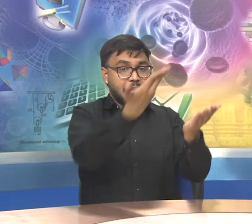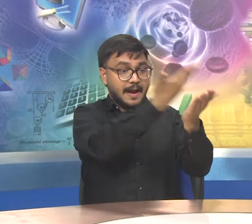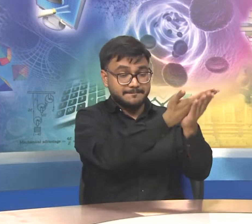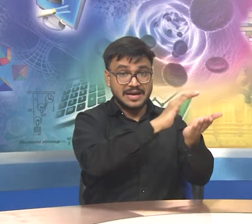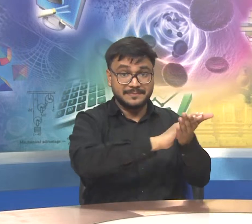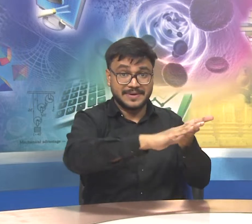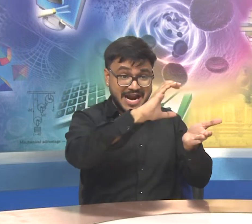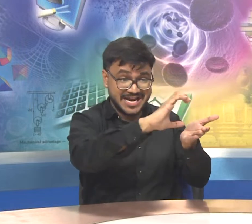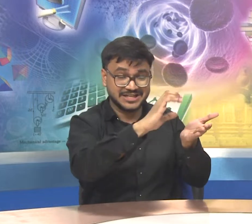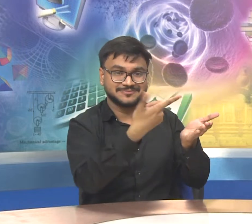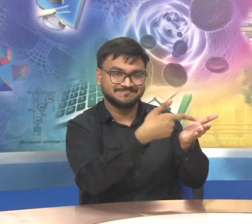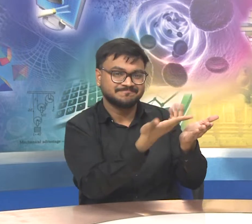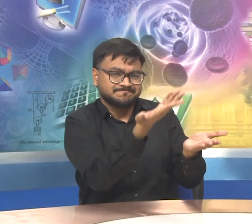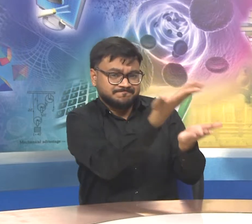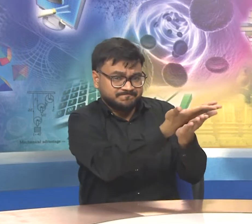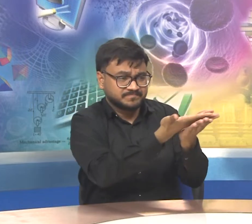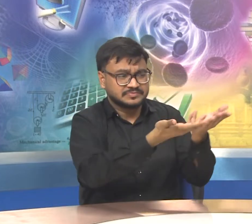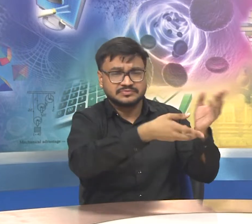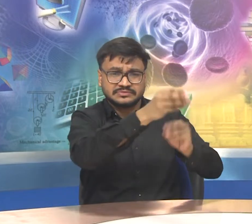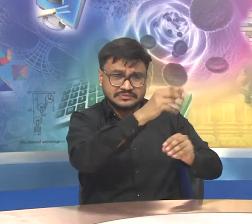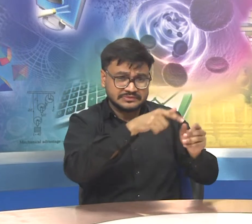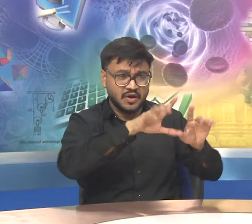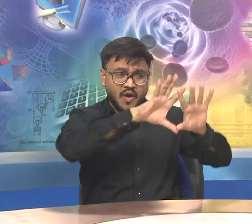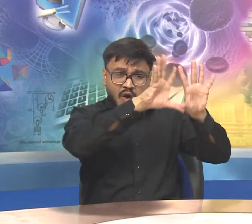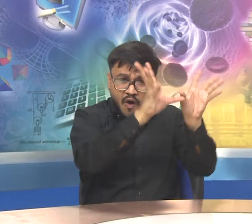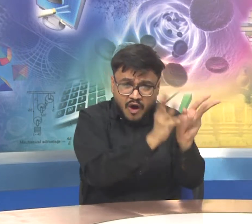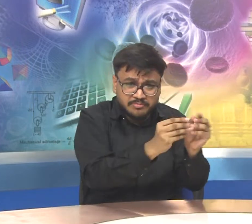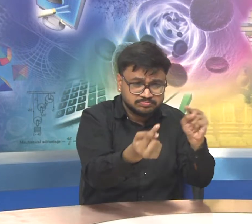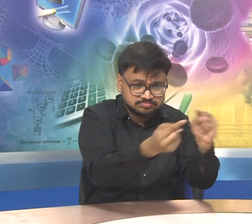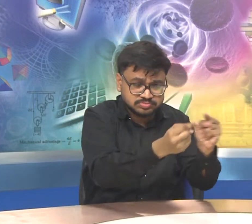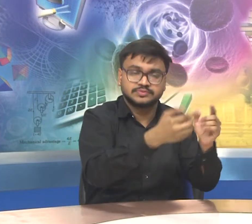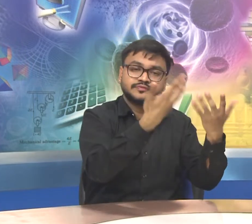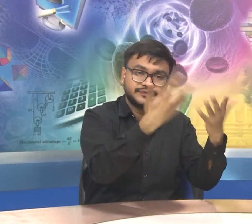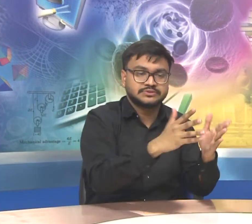courts and indeed the high courts.